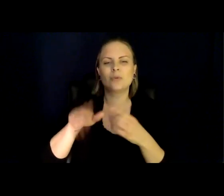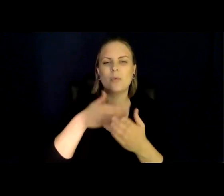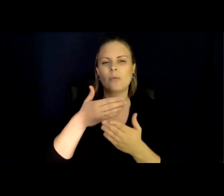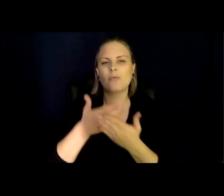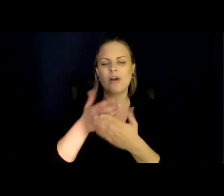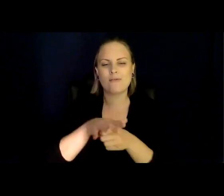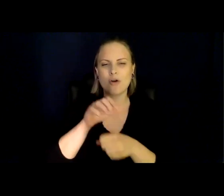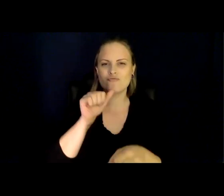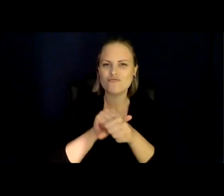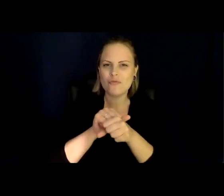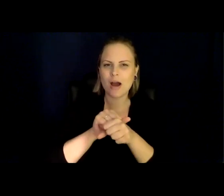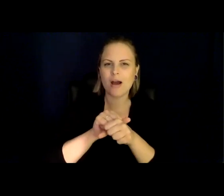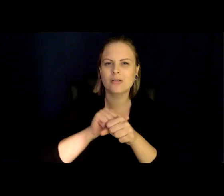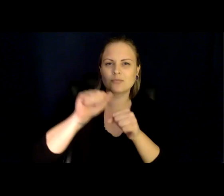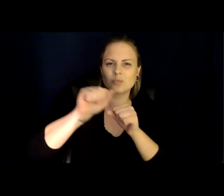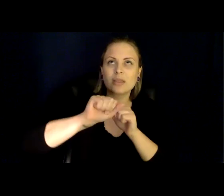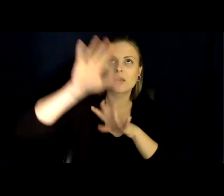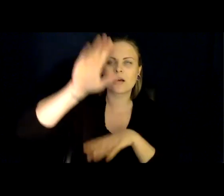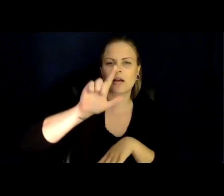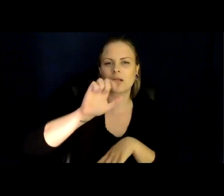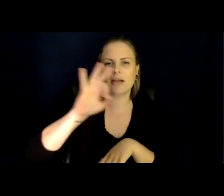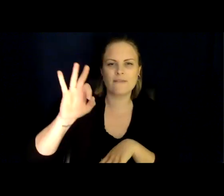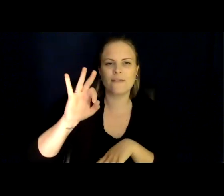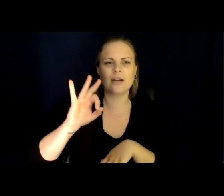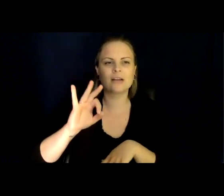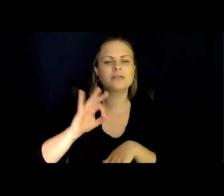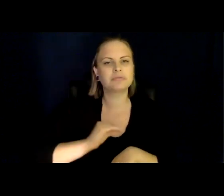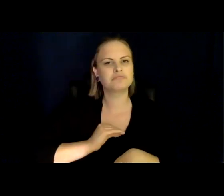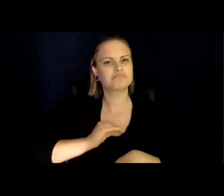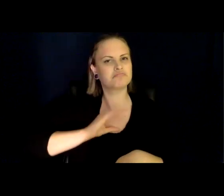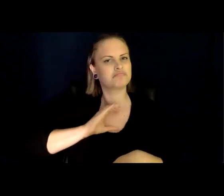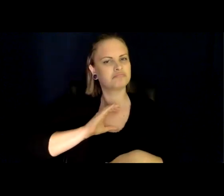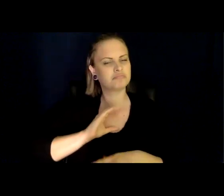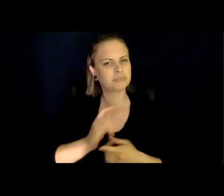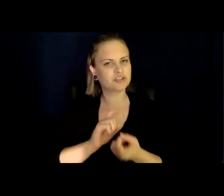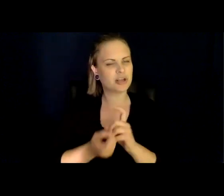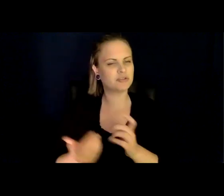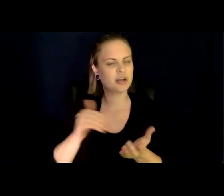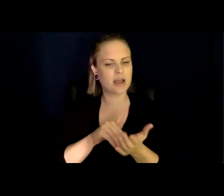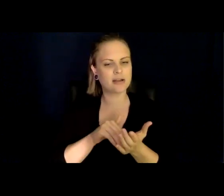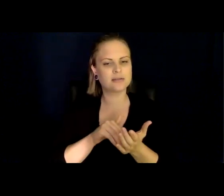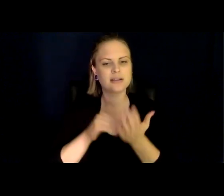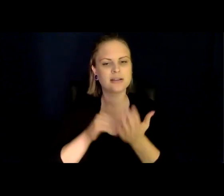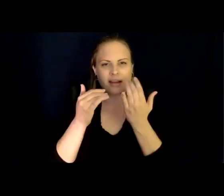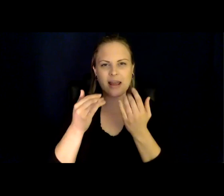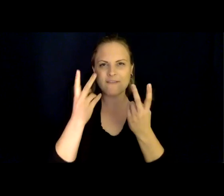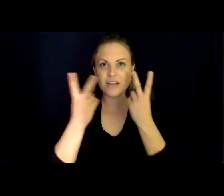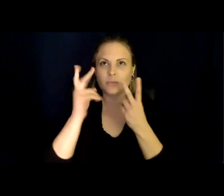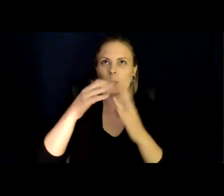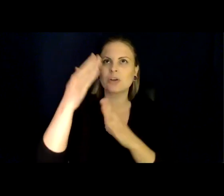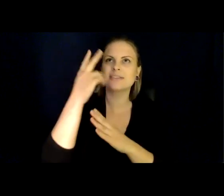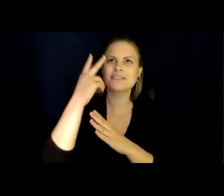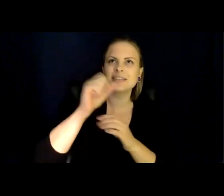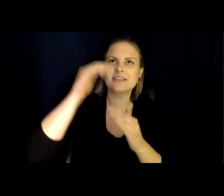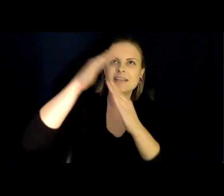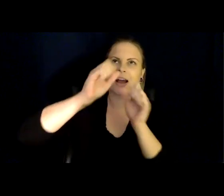rising cliff, raising spirits with the change. At the top of the mountain, now visible, I could feel the energy of the group surge,